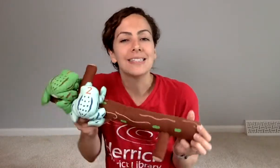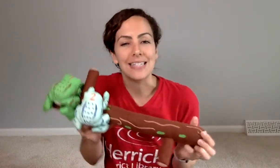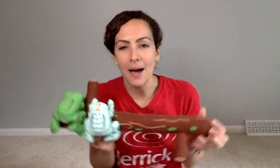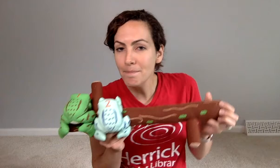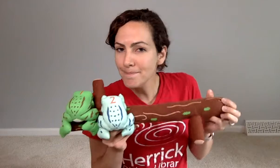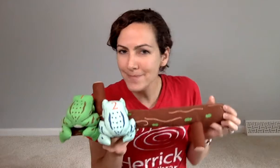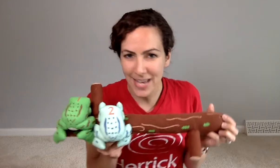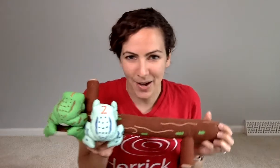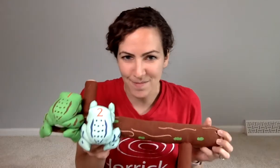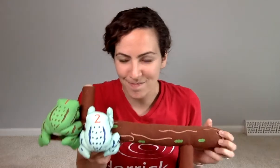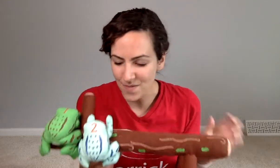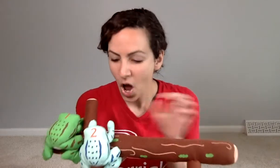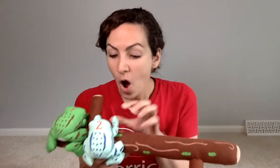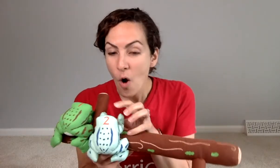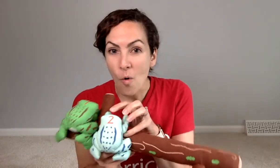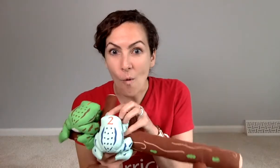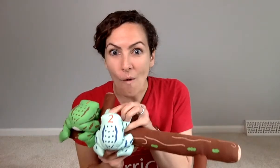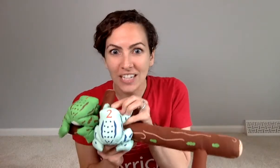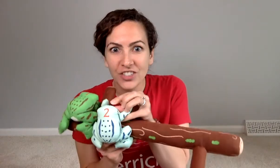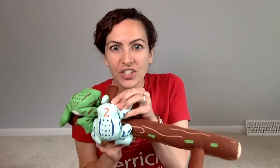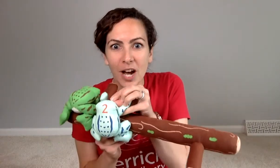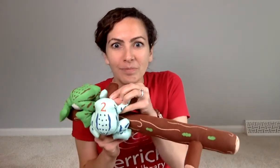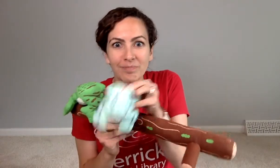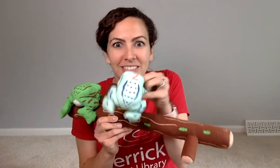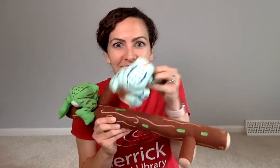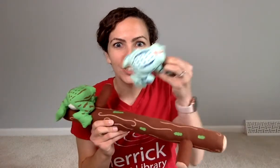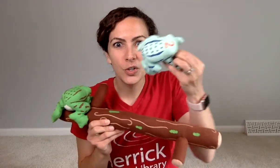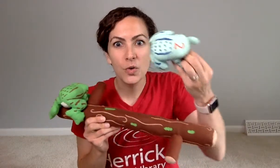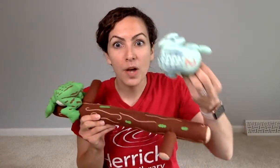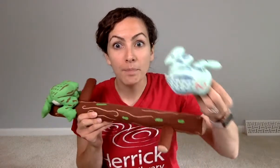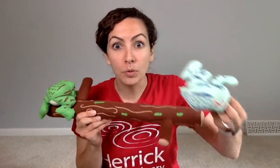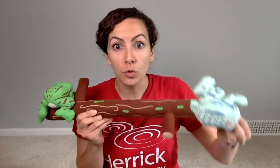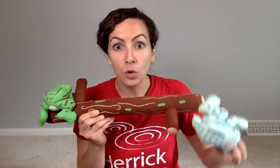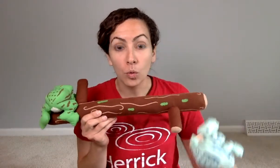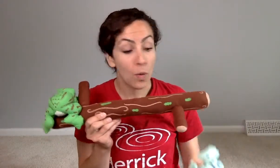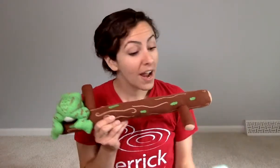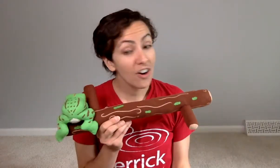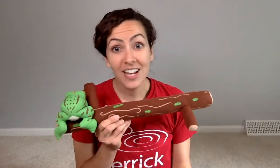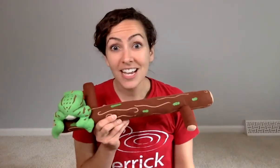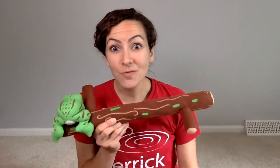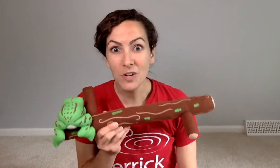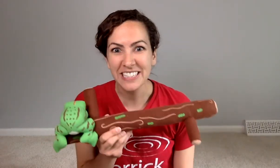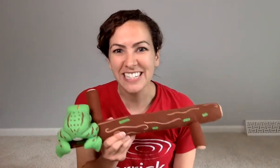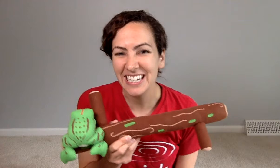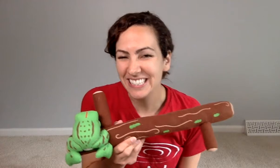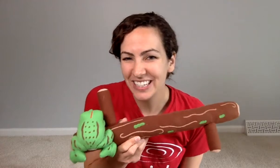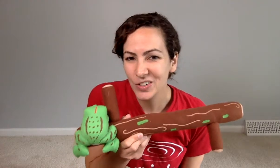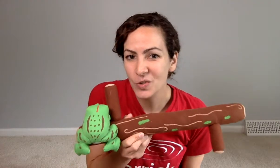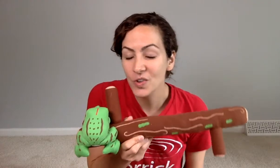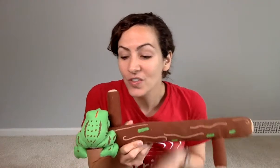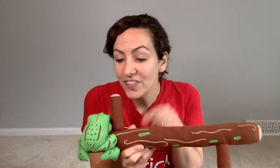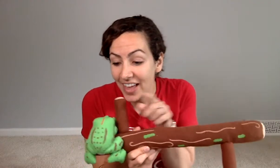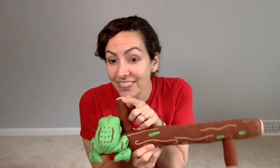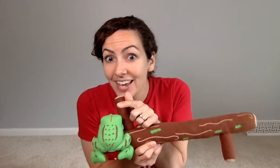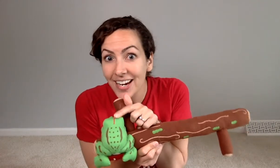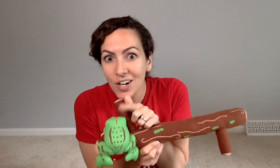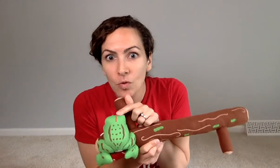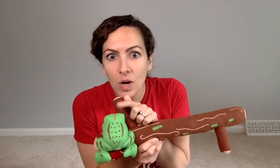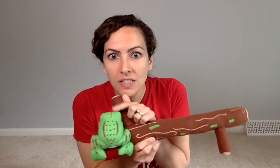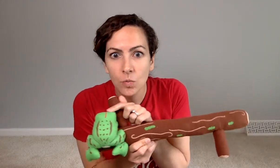Yum, yum. One jumped into the pool where it was nice and cool. Then there was 1